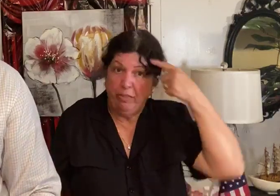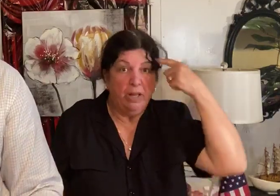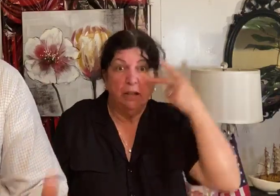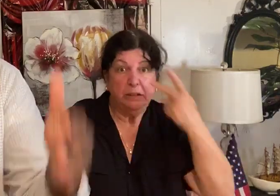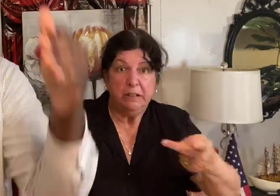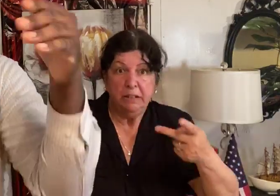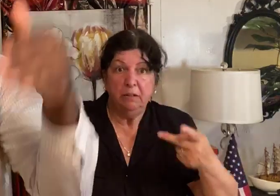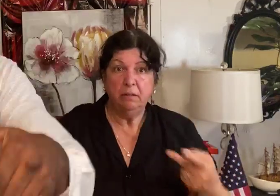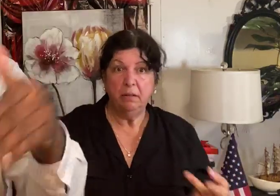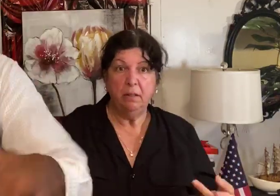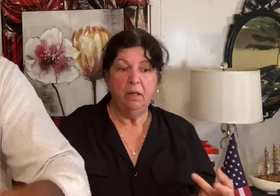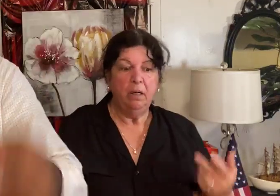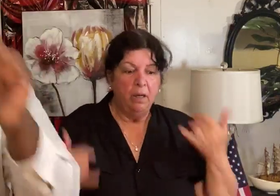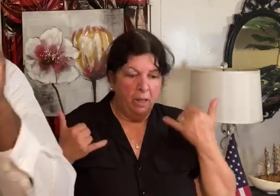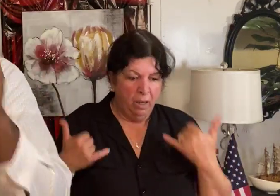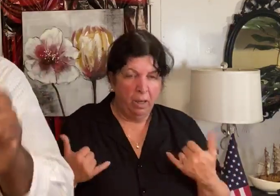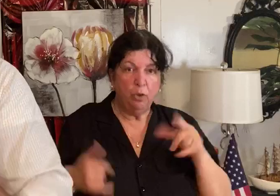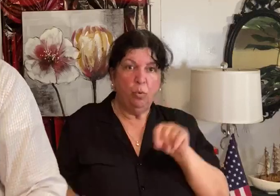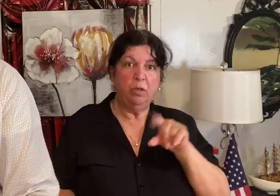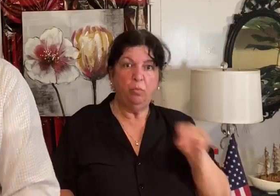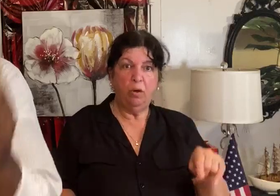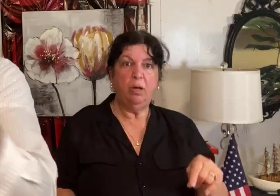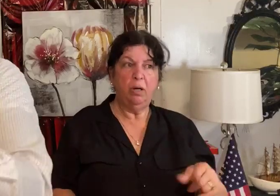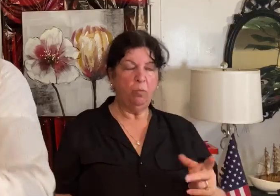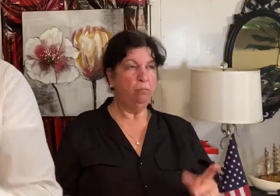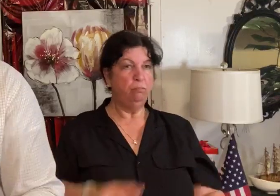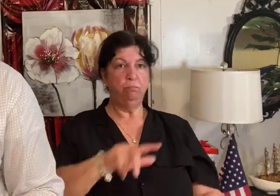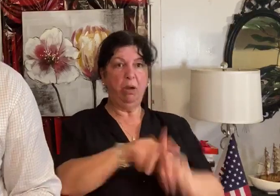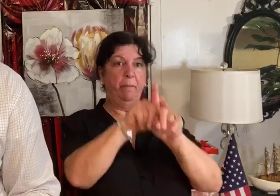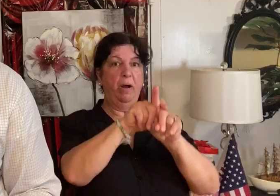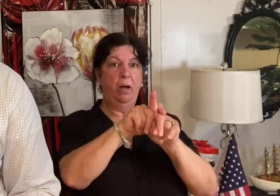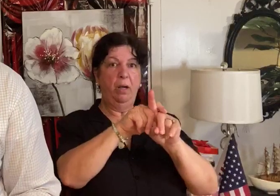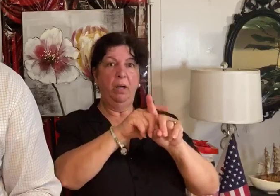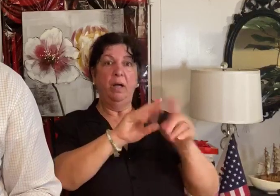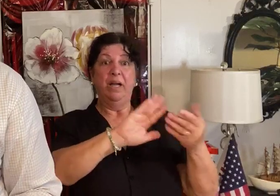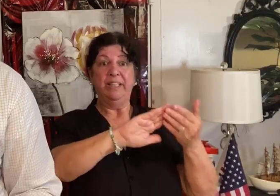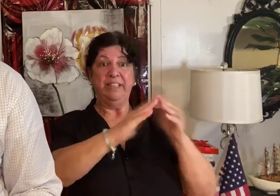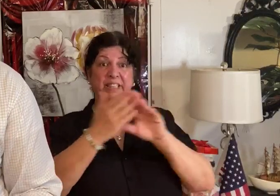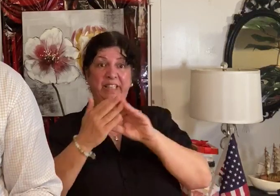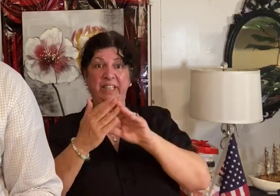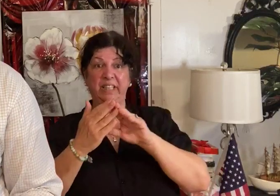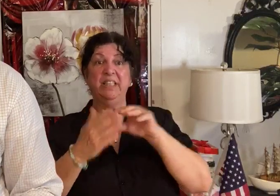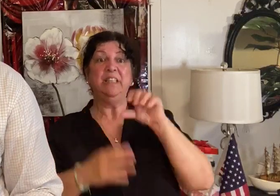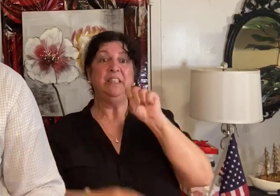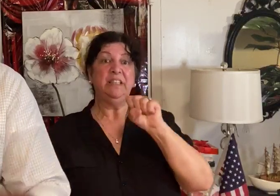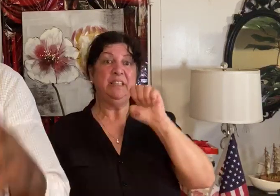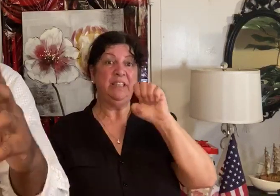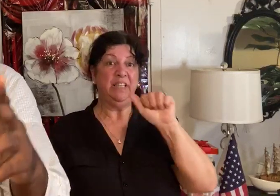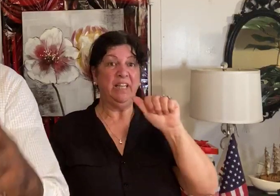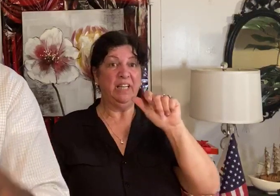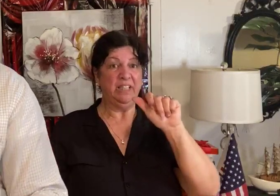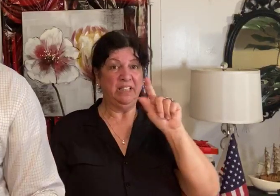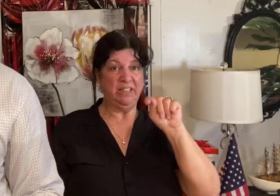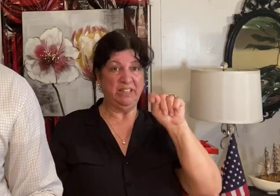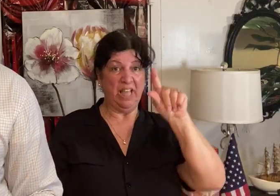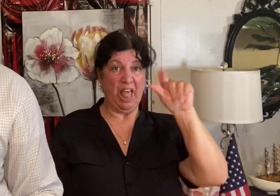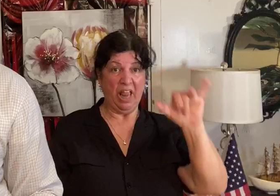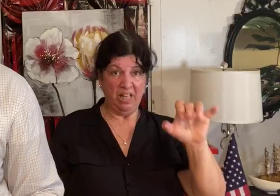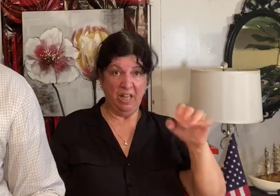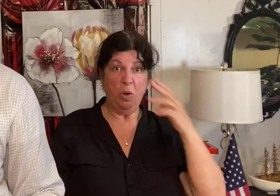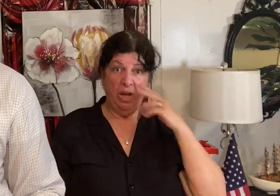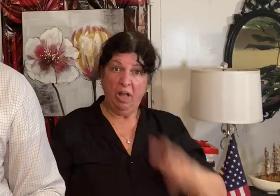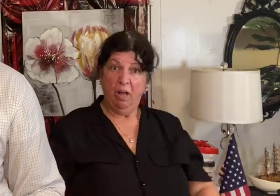lifetime. And we're there right now. That's the city of Seattle. You see the images on the